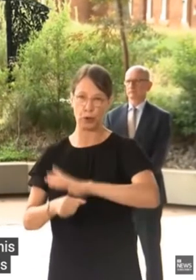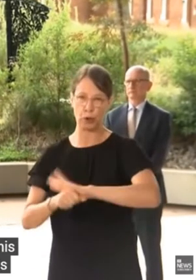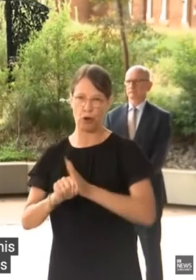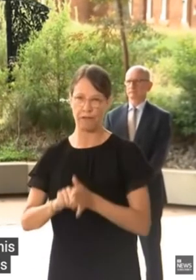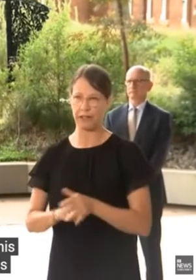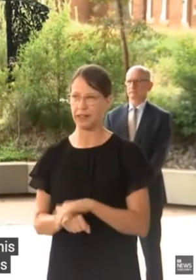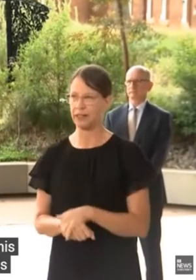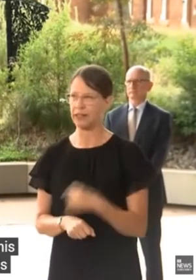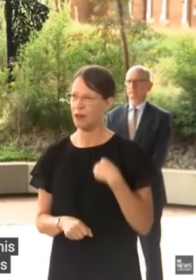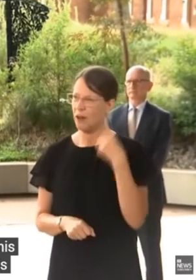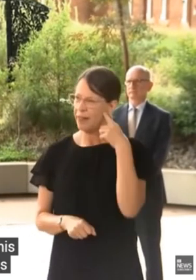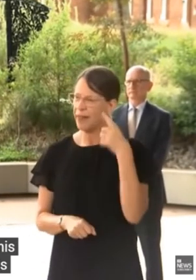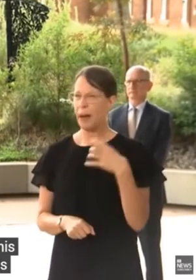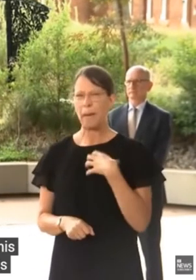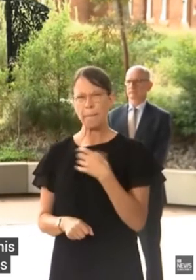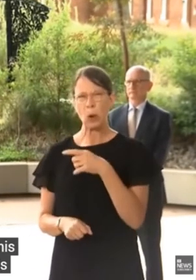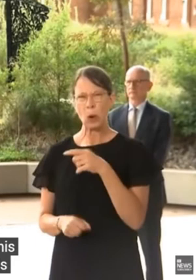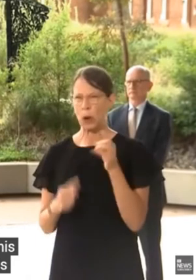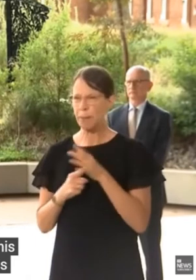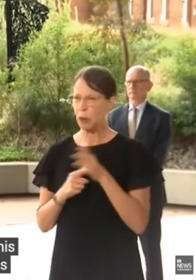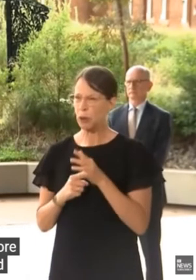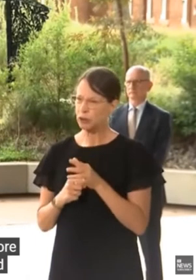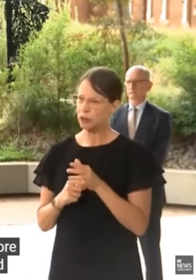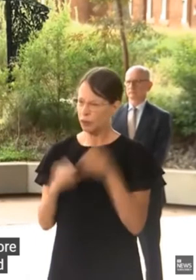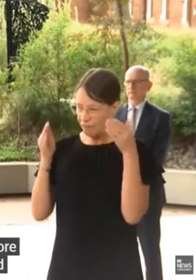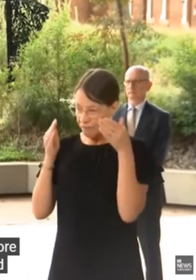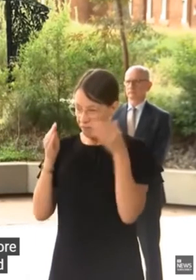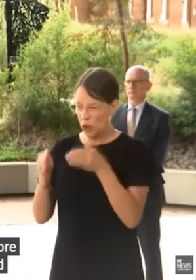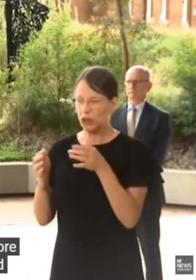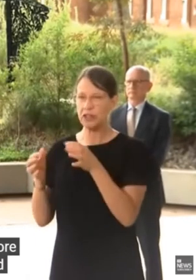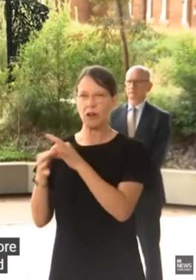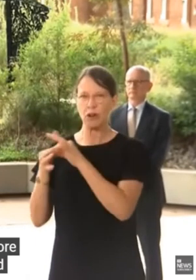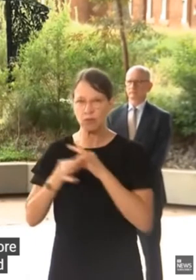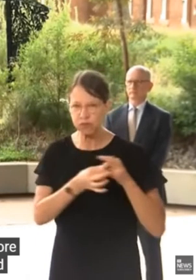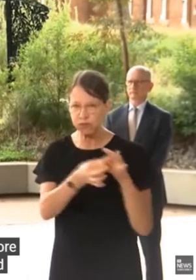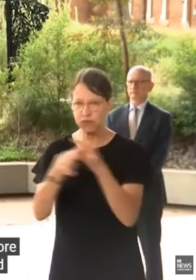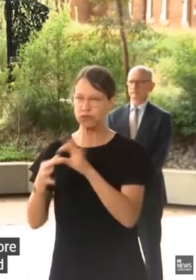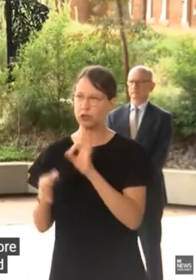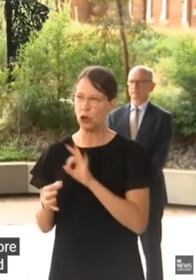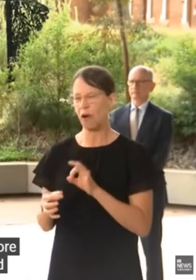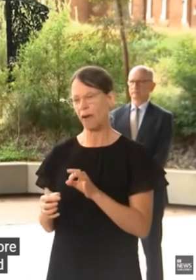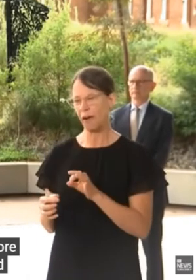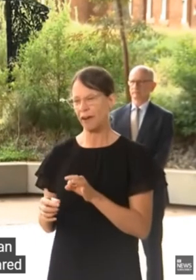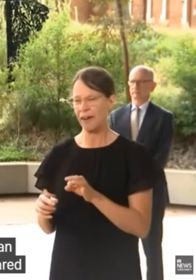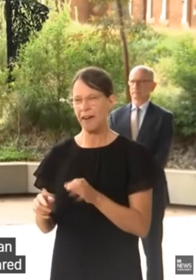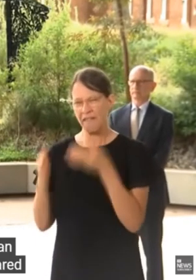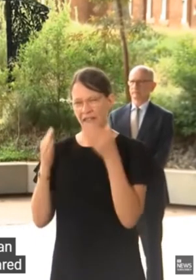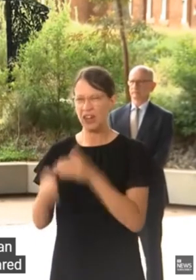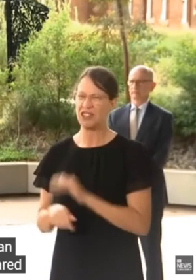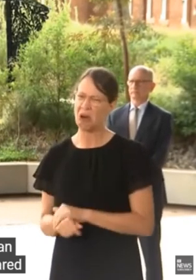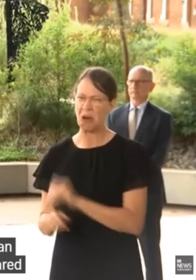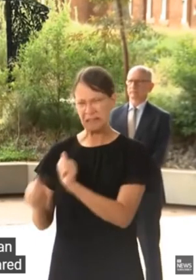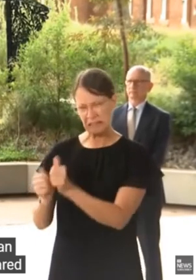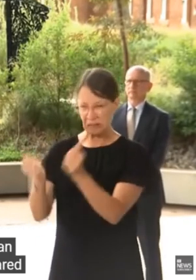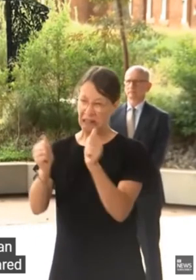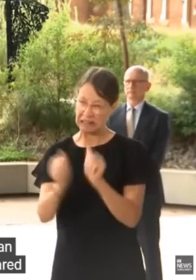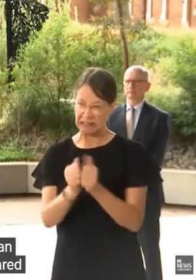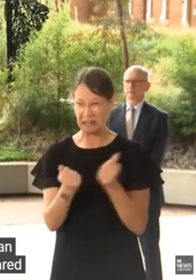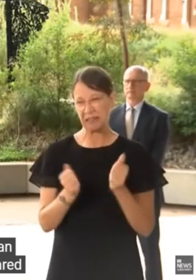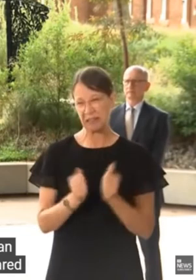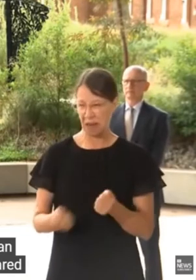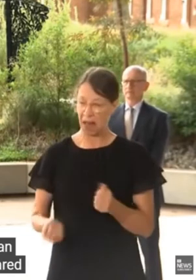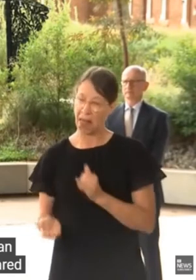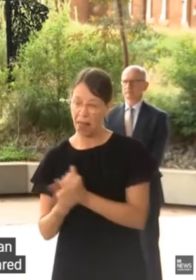more on unity rather than division, and focus on the fact that from an Australian perspective, compared to anywhere else in the